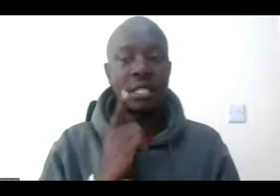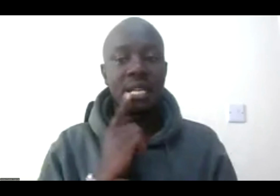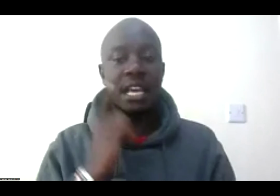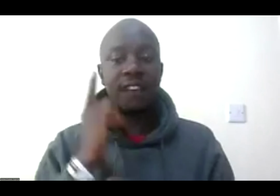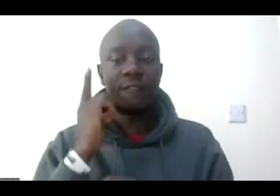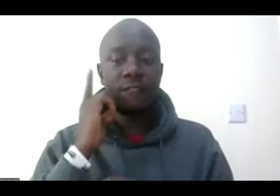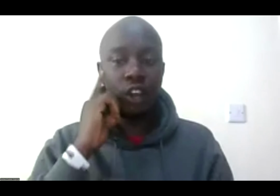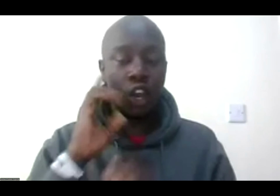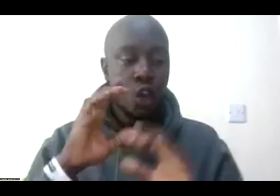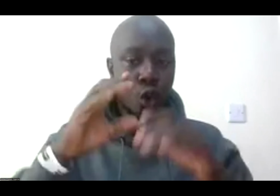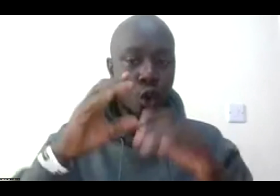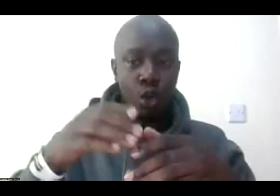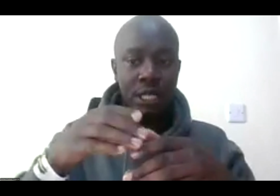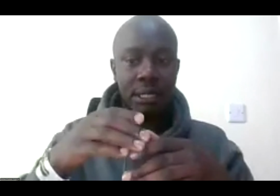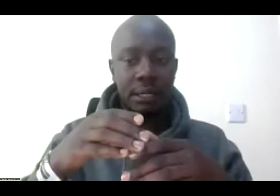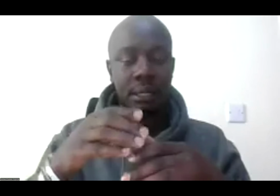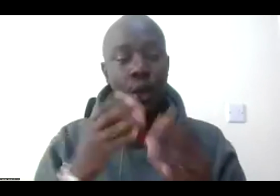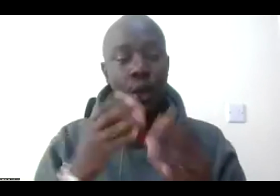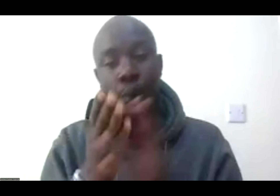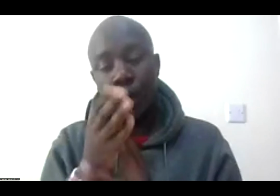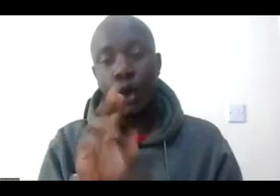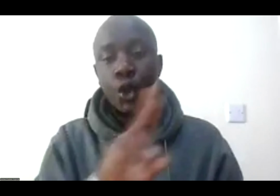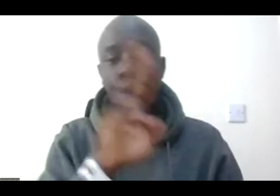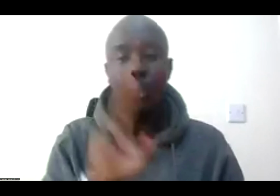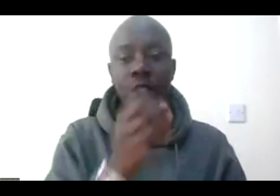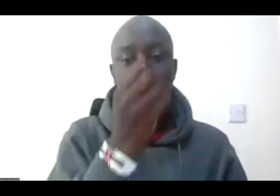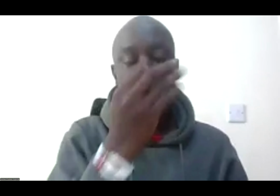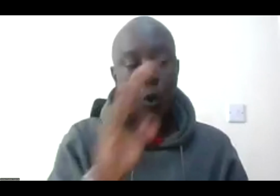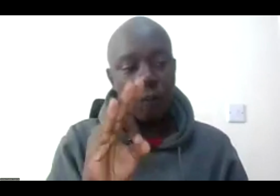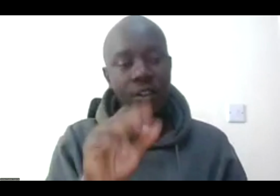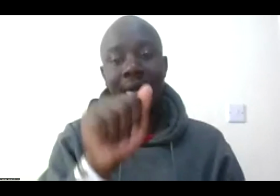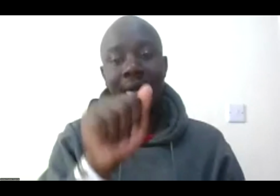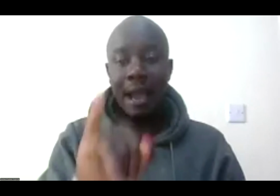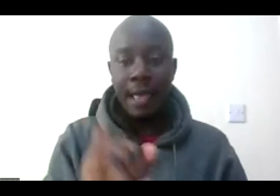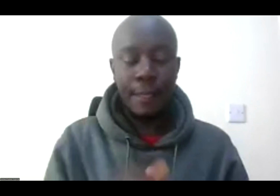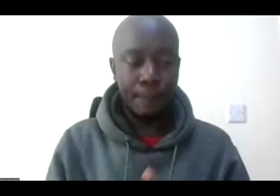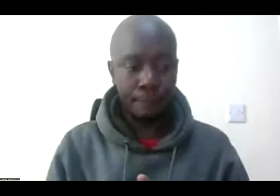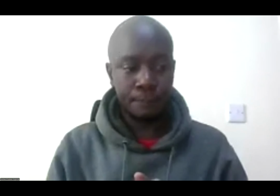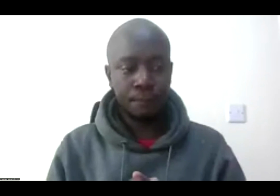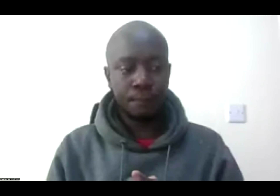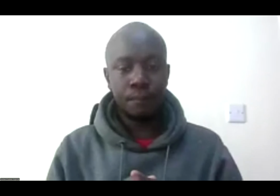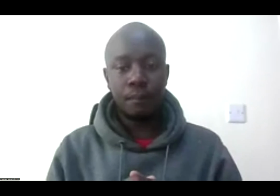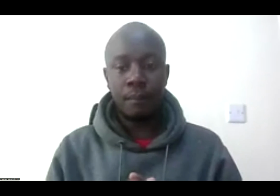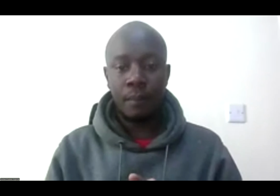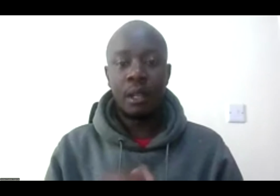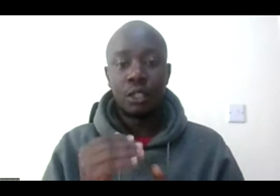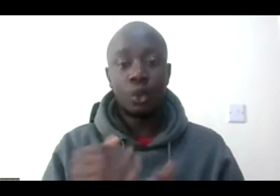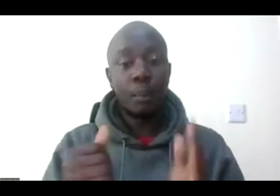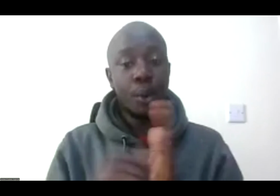and making sure that communication between the deaf community and hearing community is seamless